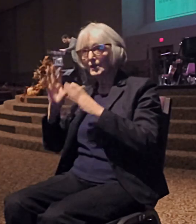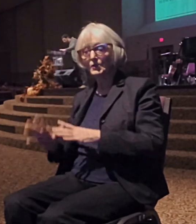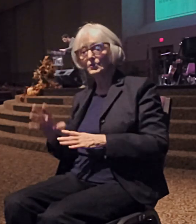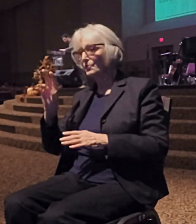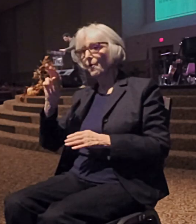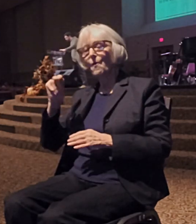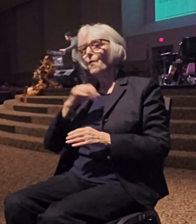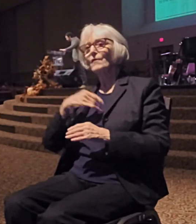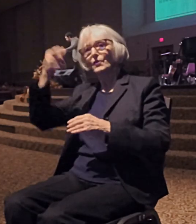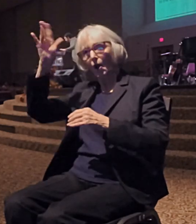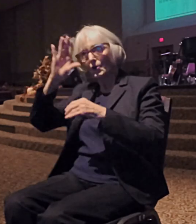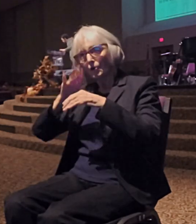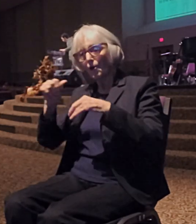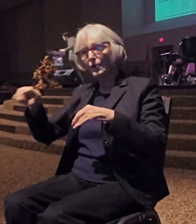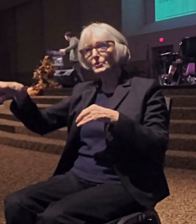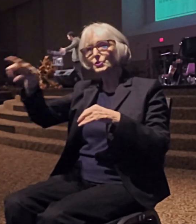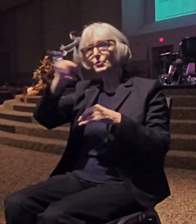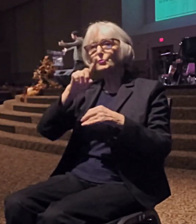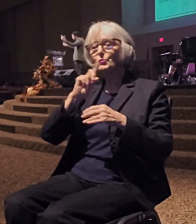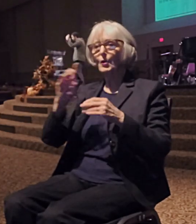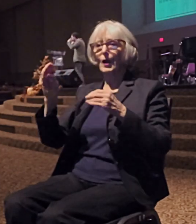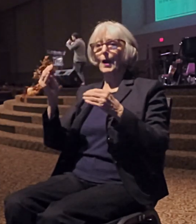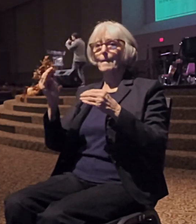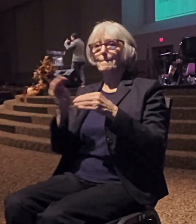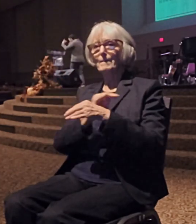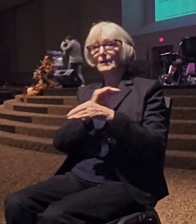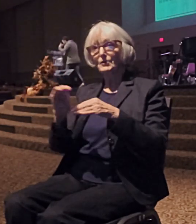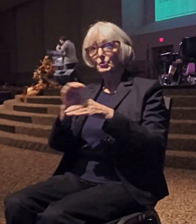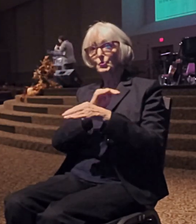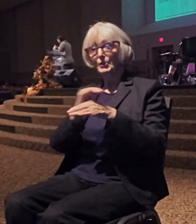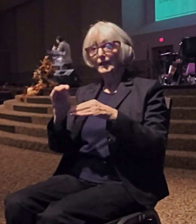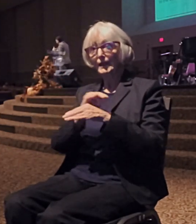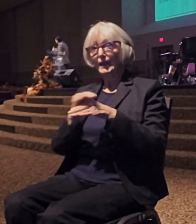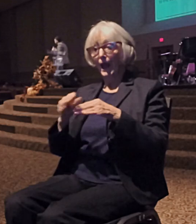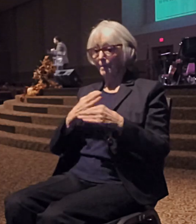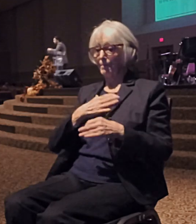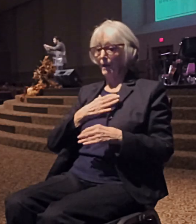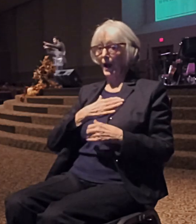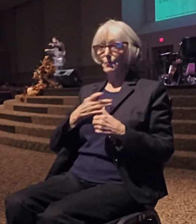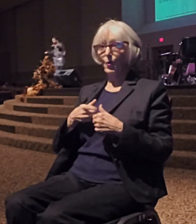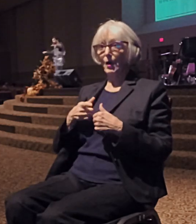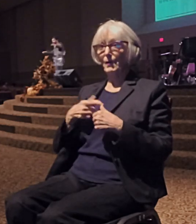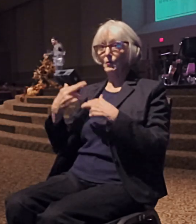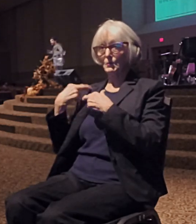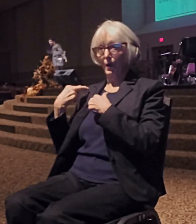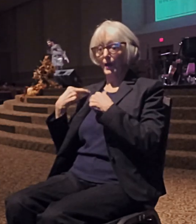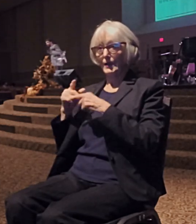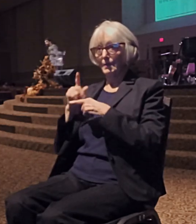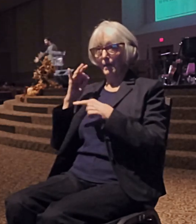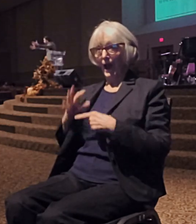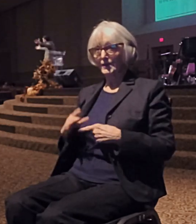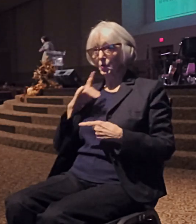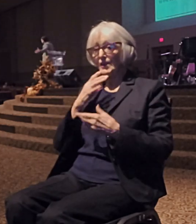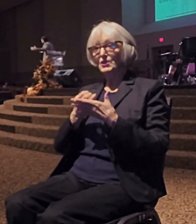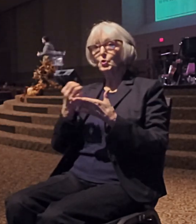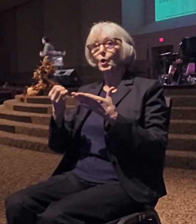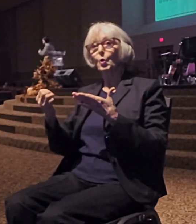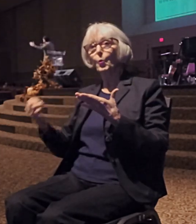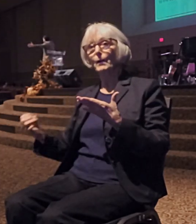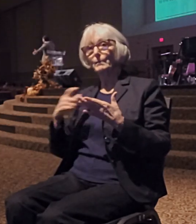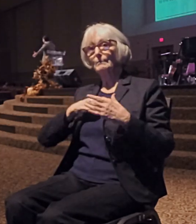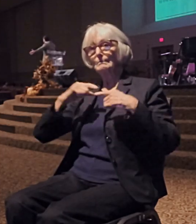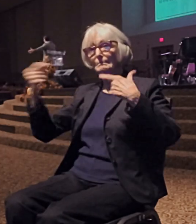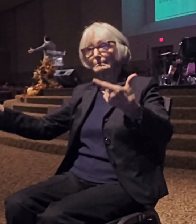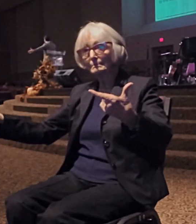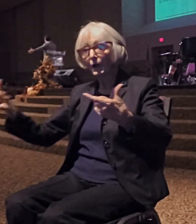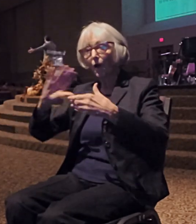has called you, church family, to a minister. And the job of my primary responsibility and the pastor's is to equip all of us to go